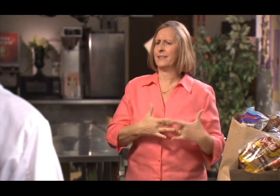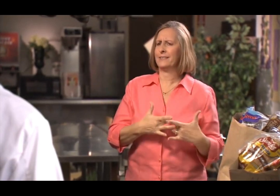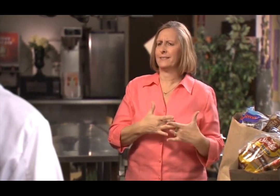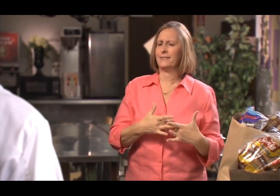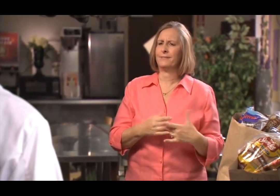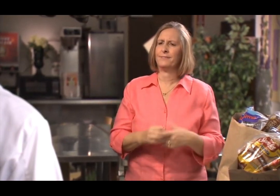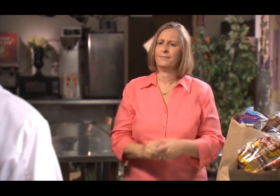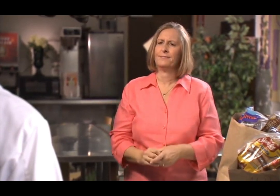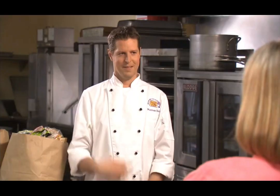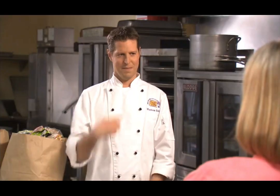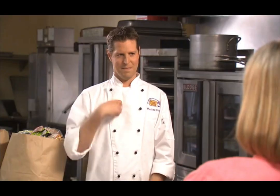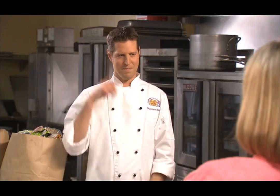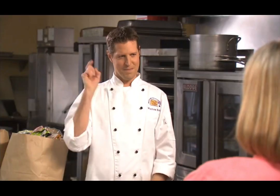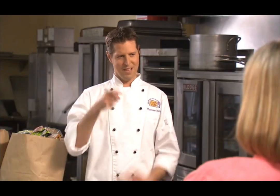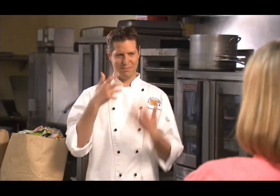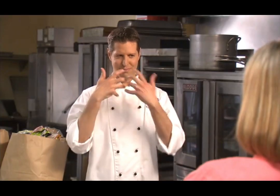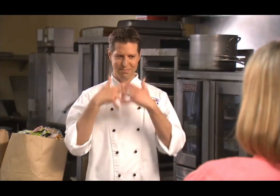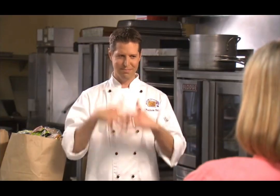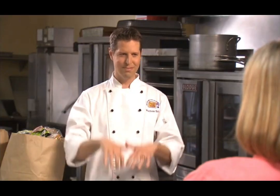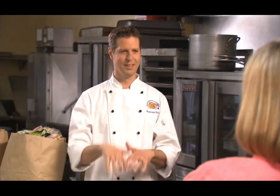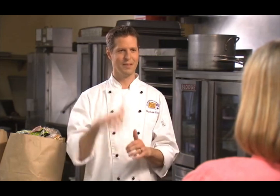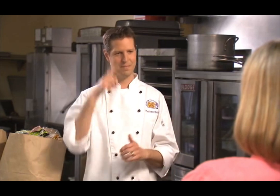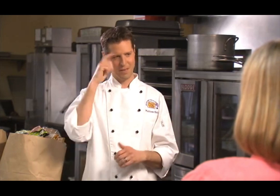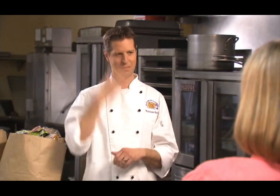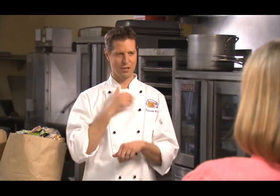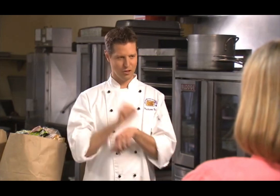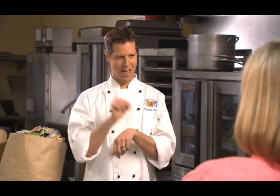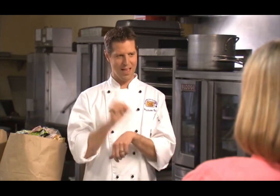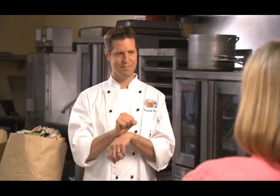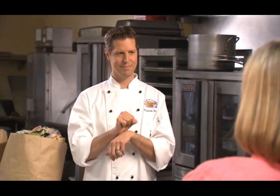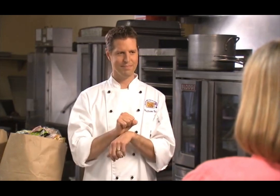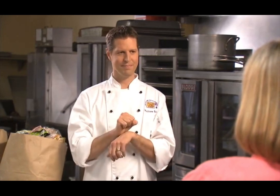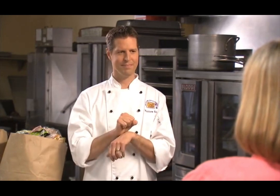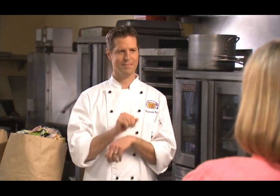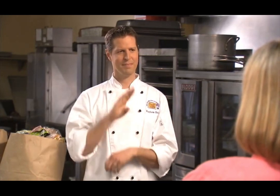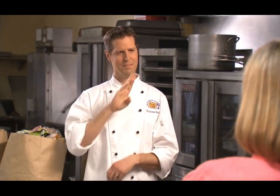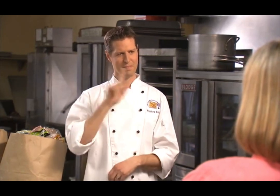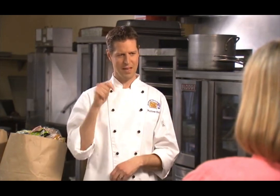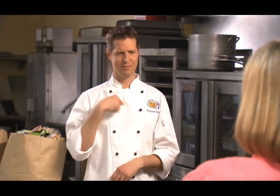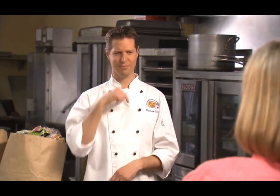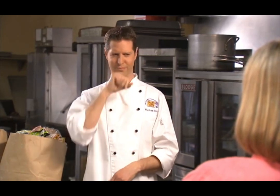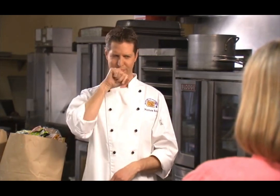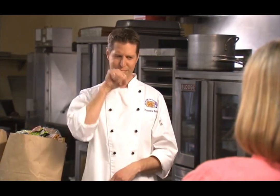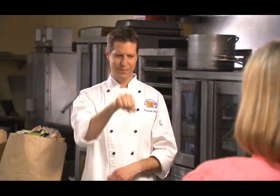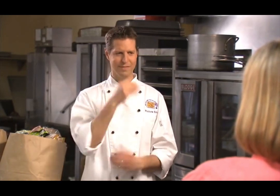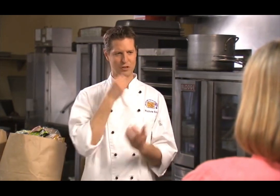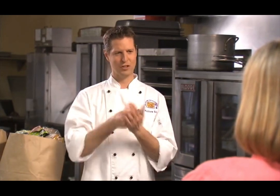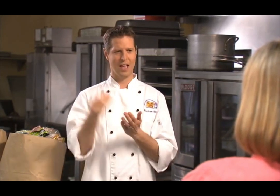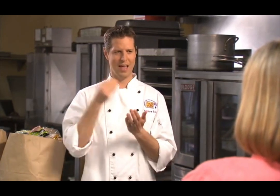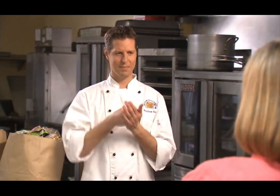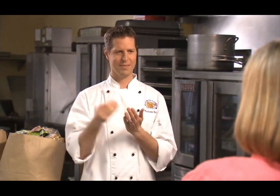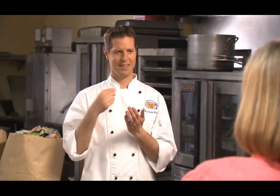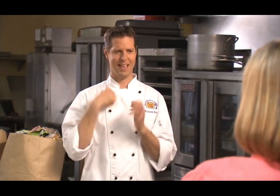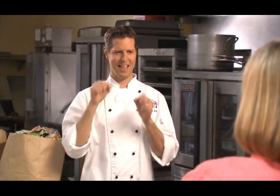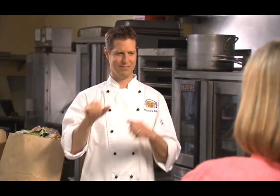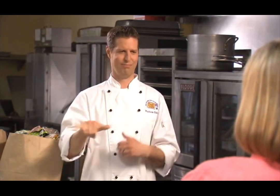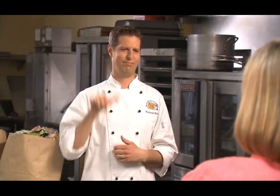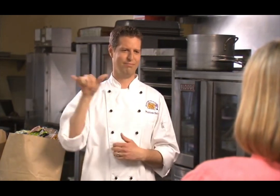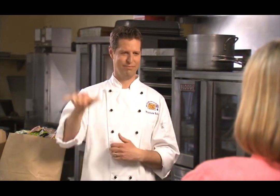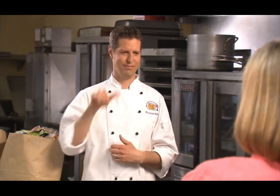everything by heart. I have to be well-organized because of my job, but I also really like grocery shopping. I could spend